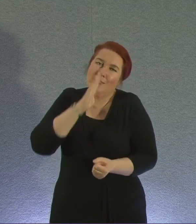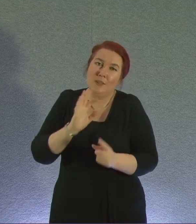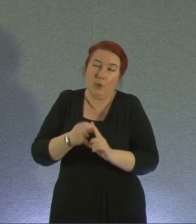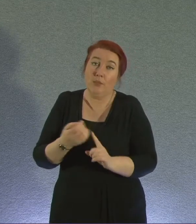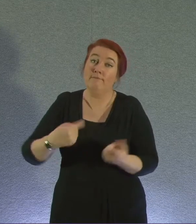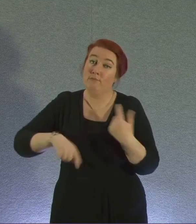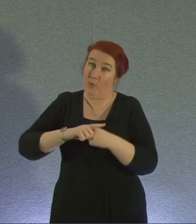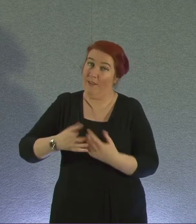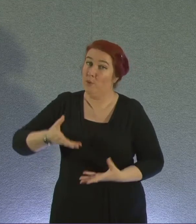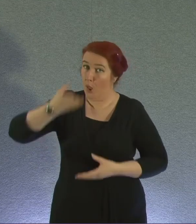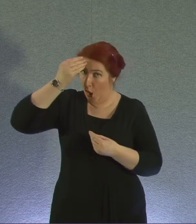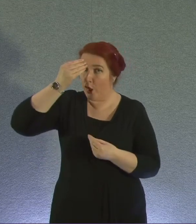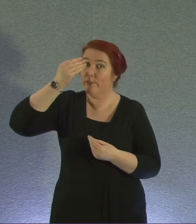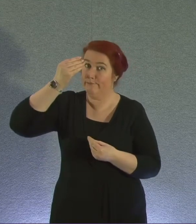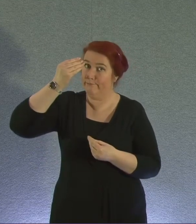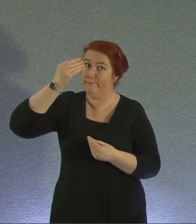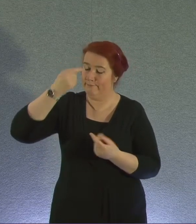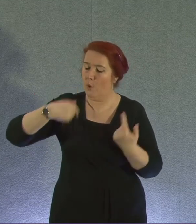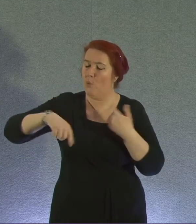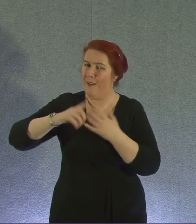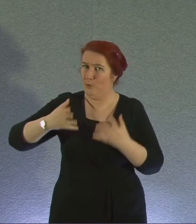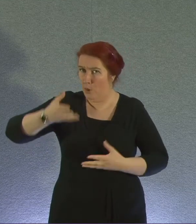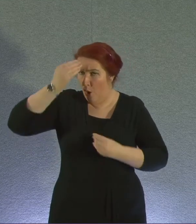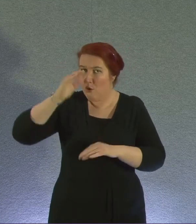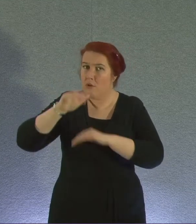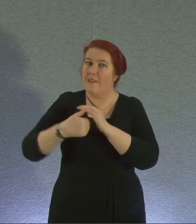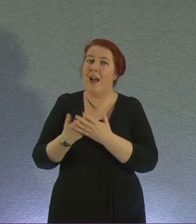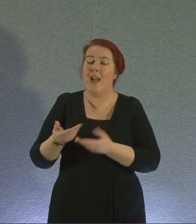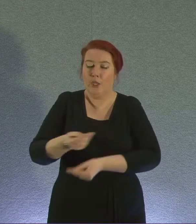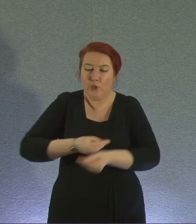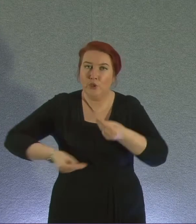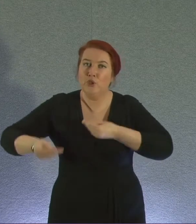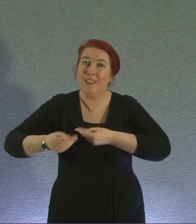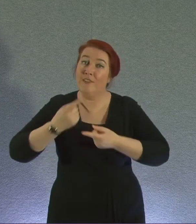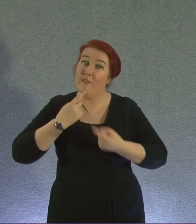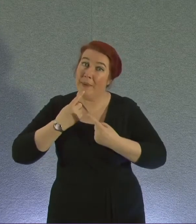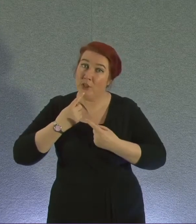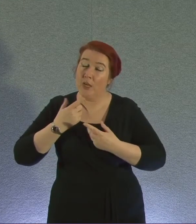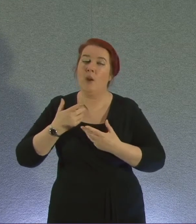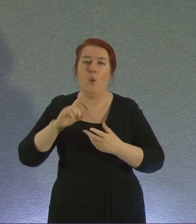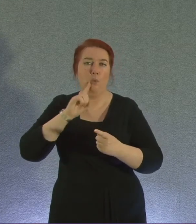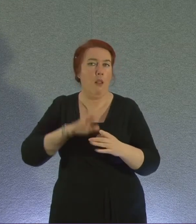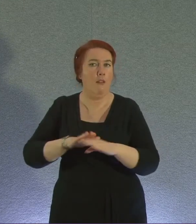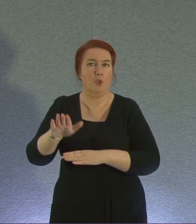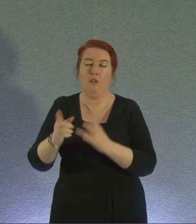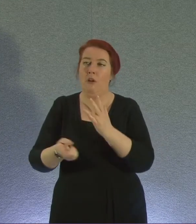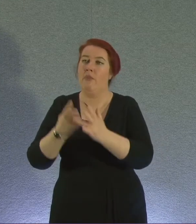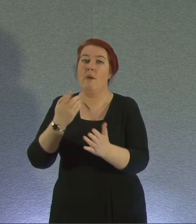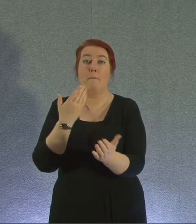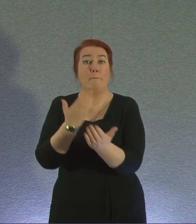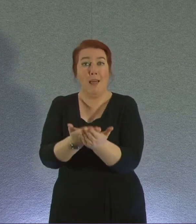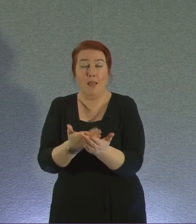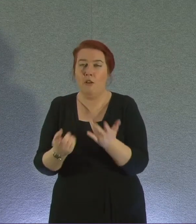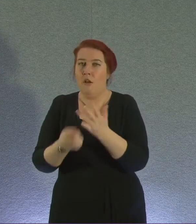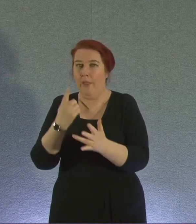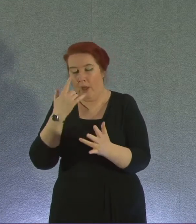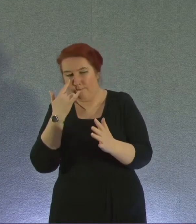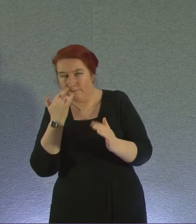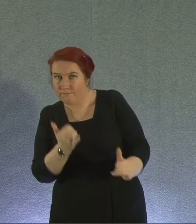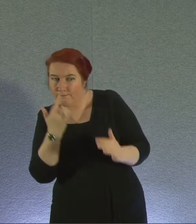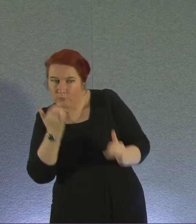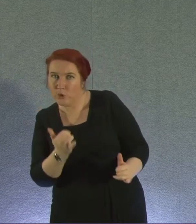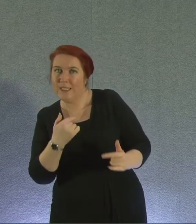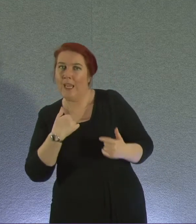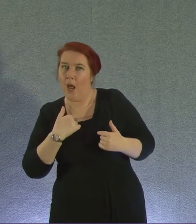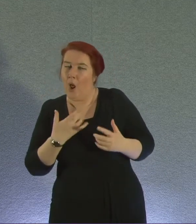learning to do on this. We have learning to do on exchange of information, and there will be other bills coming along and other work coming along and scrutiny coming along. I look forward